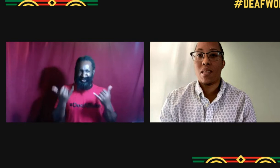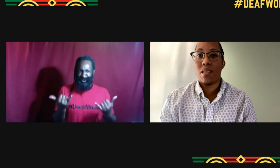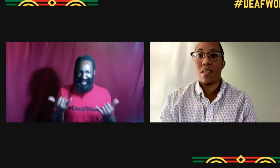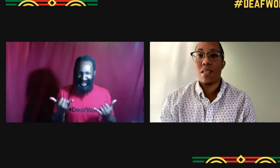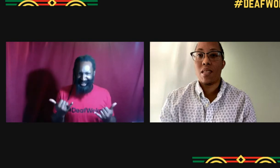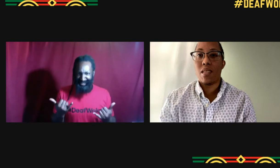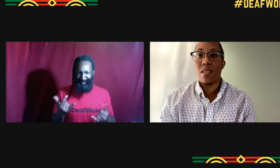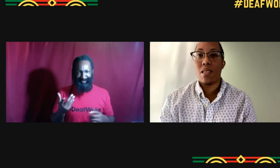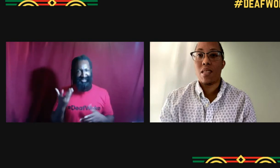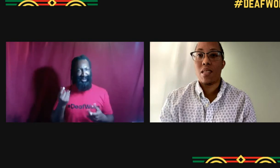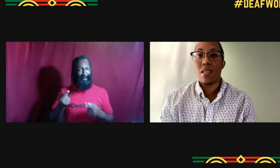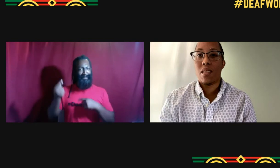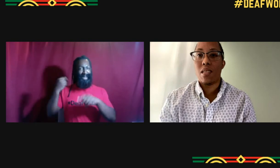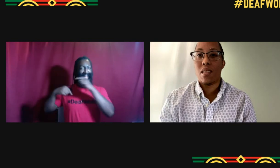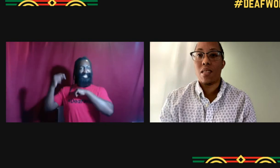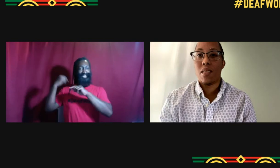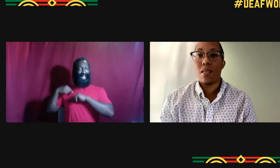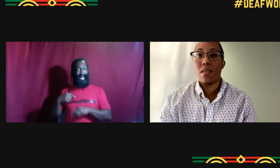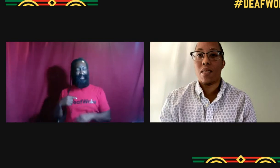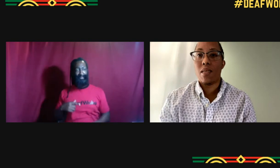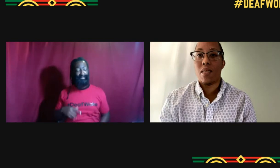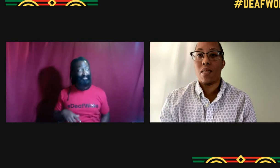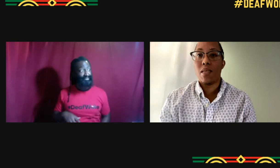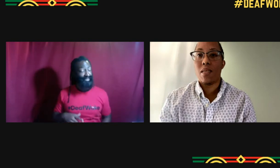Let's go back in time.